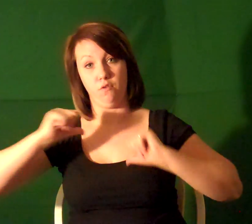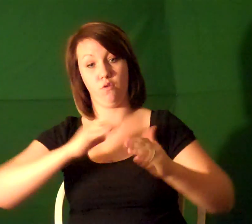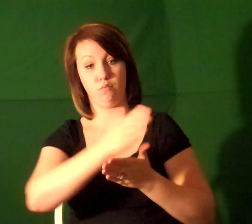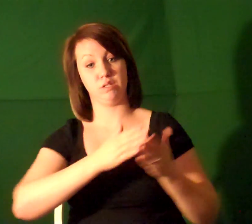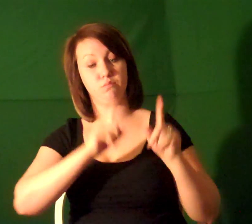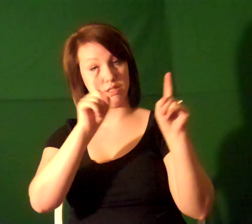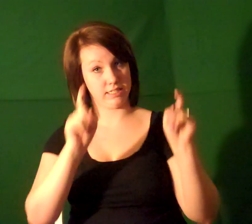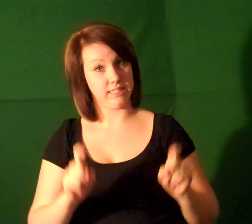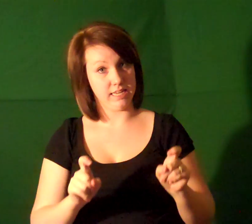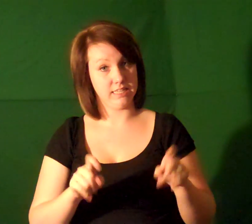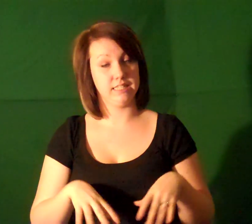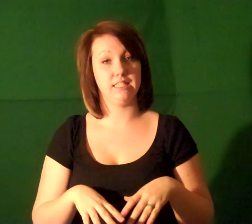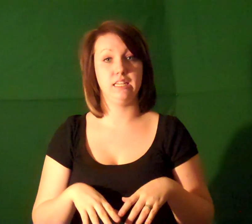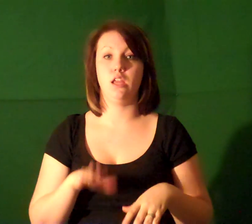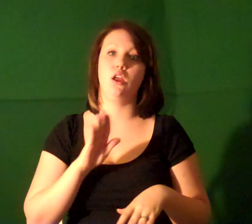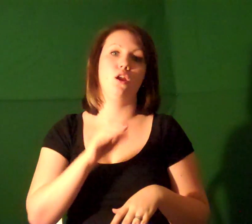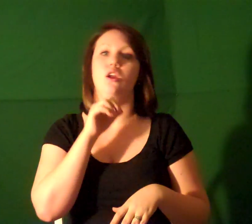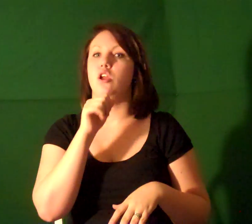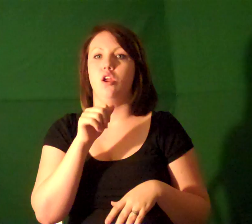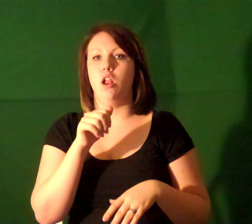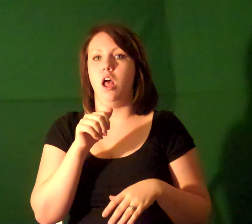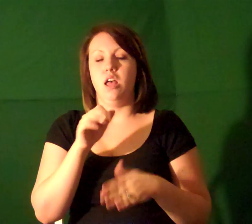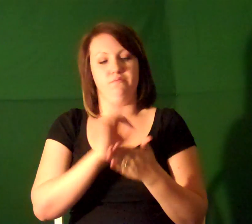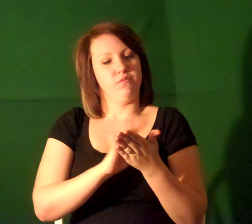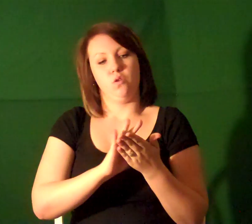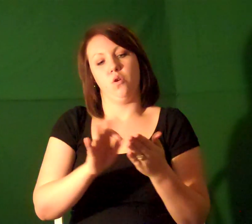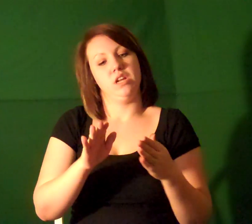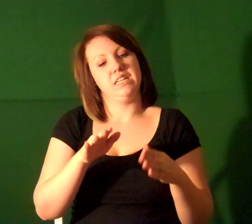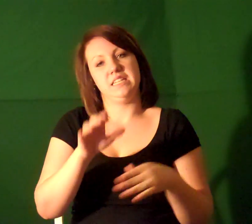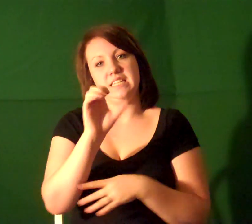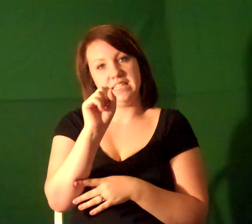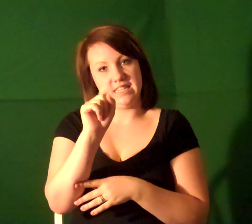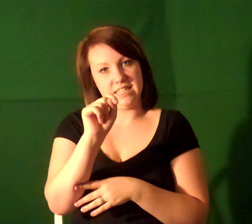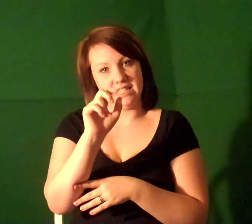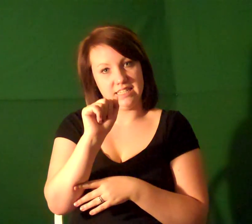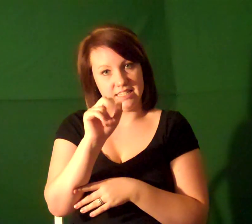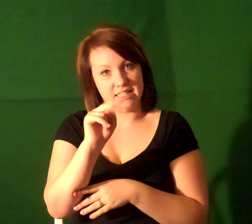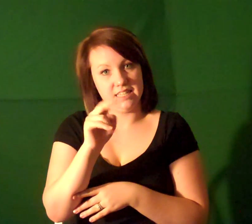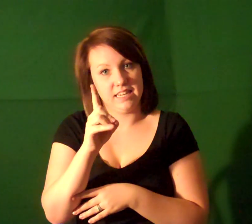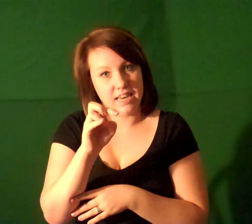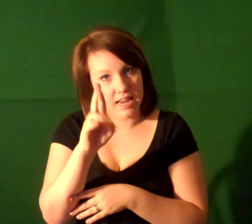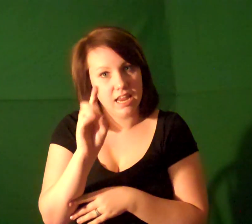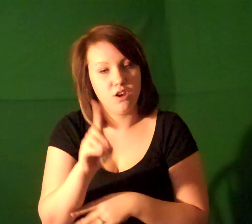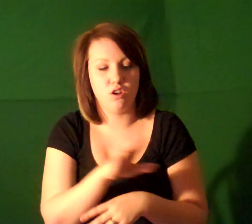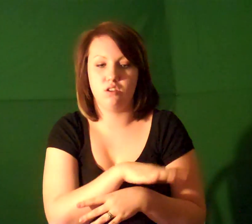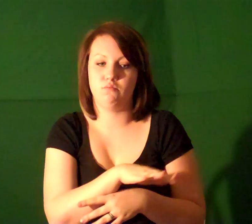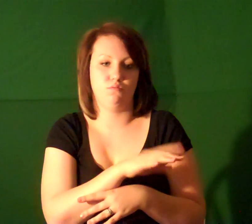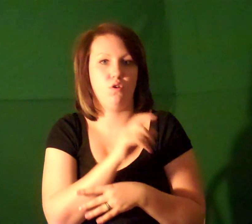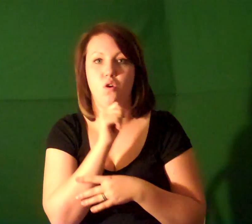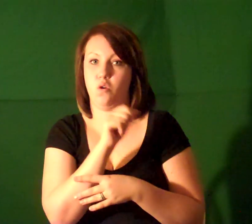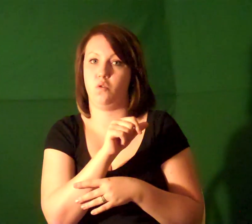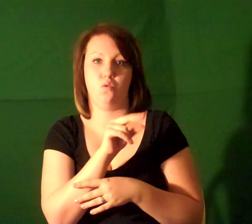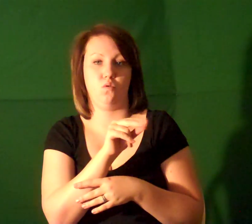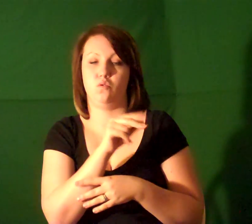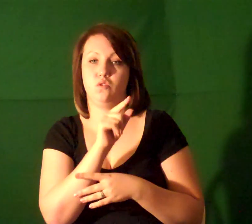So you're not scoring in standard range, you're scoring in high range. Okay?